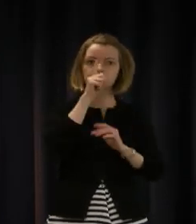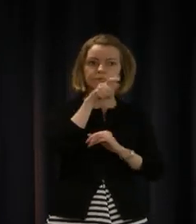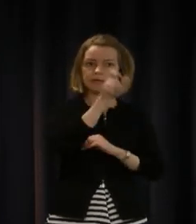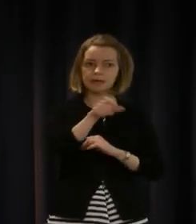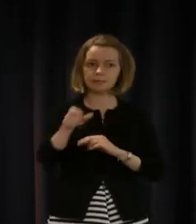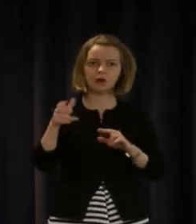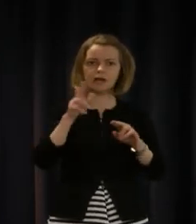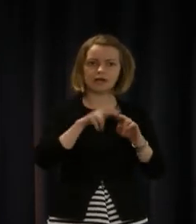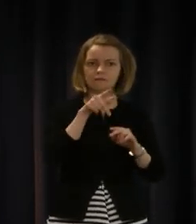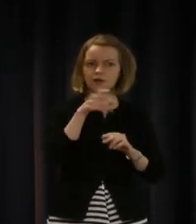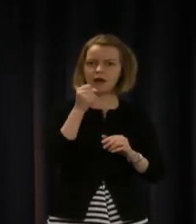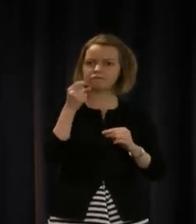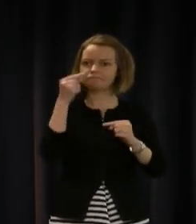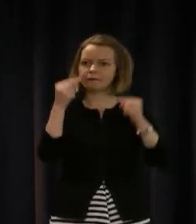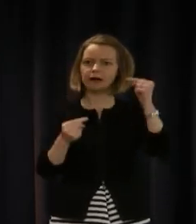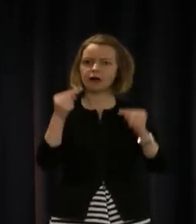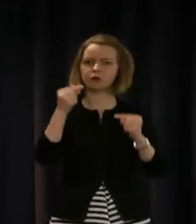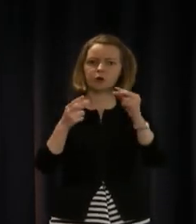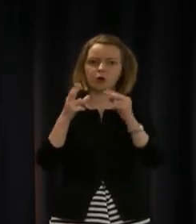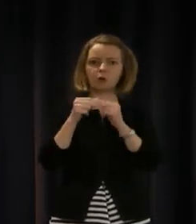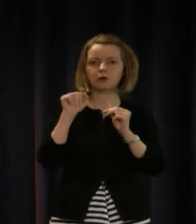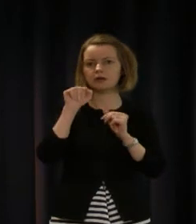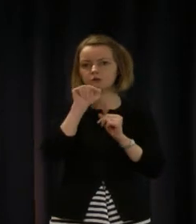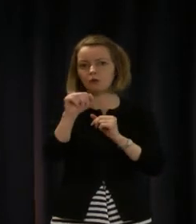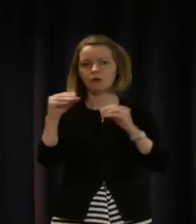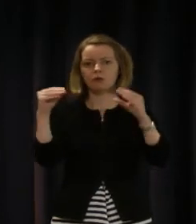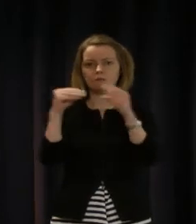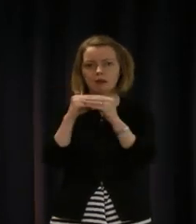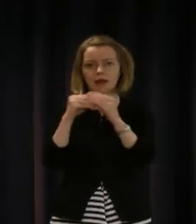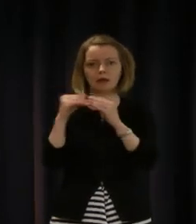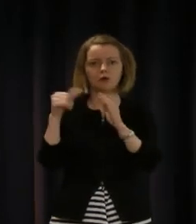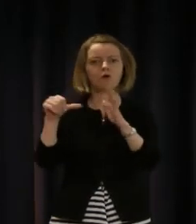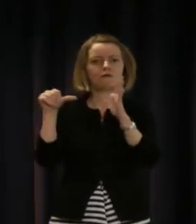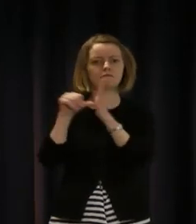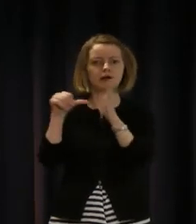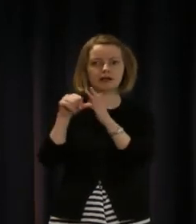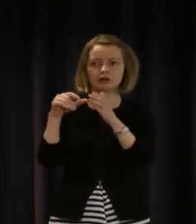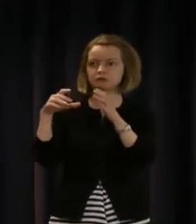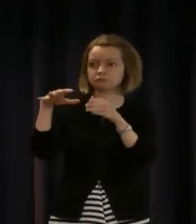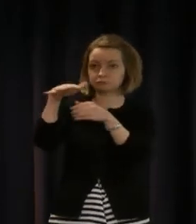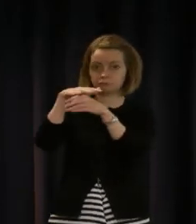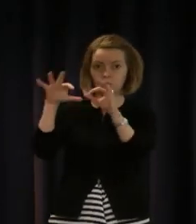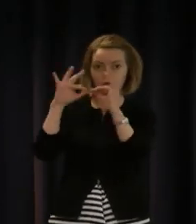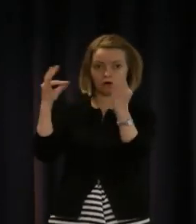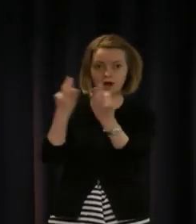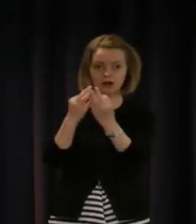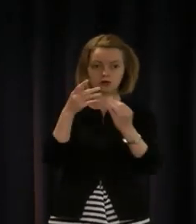are unable to resolve their disputes with their financial institution.